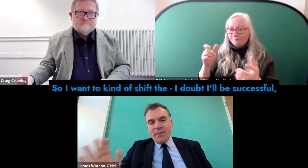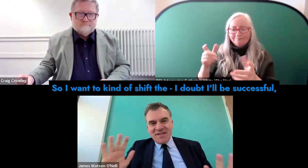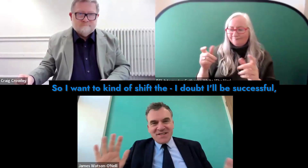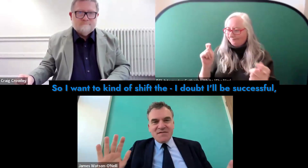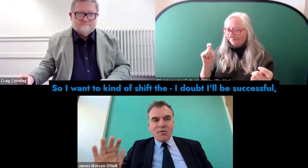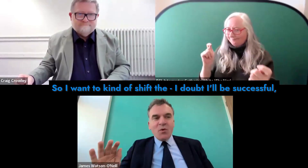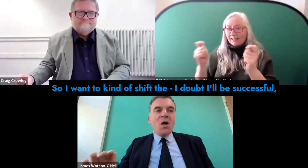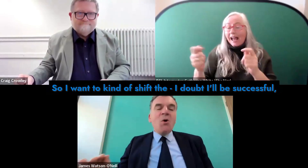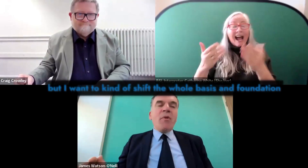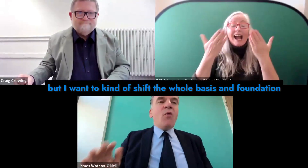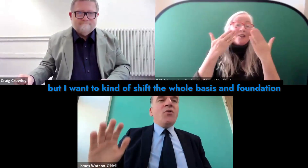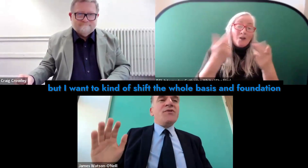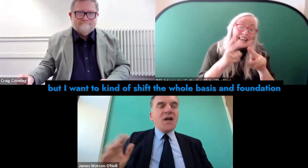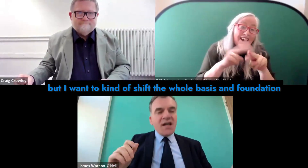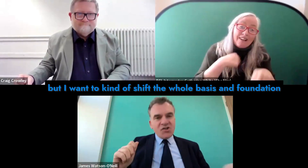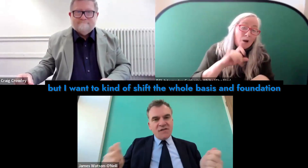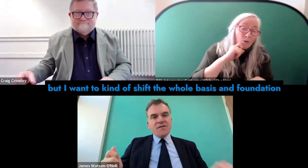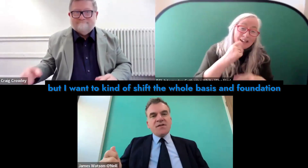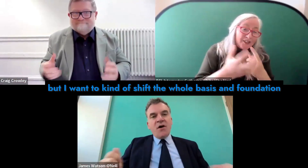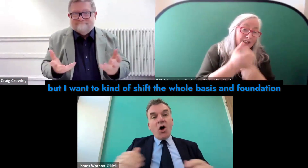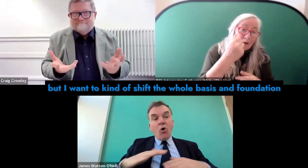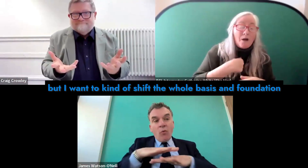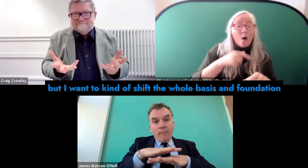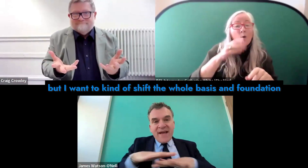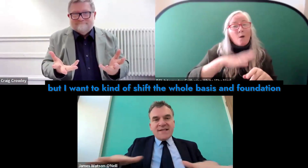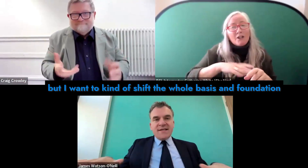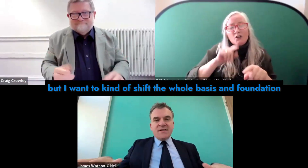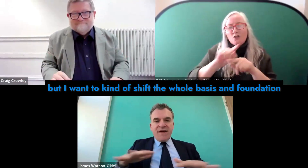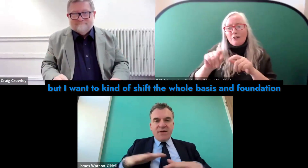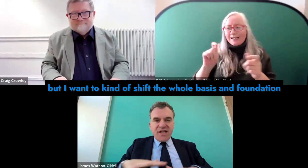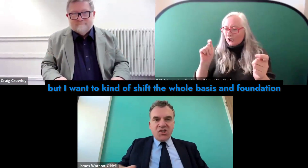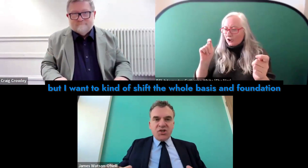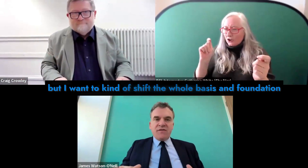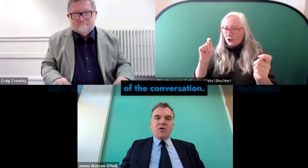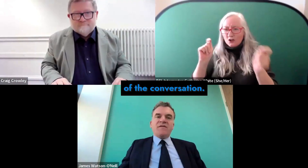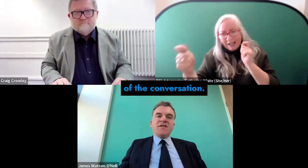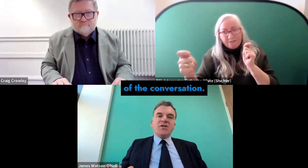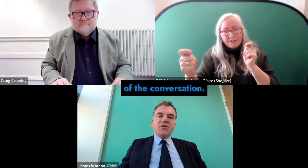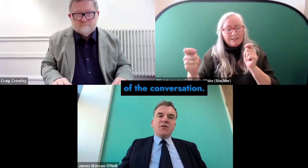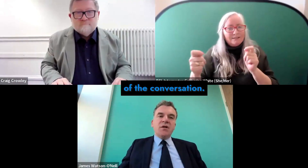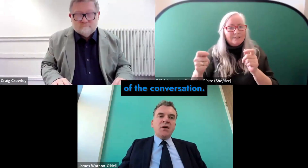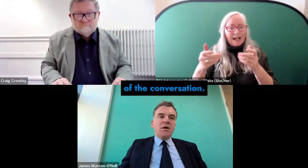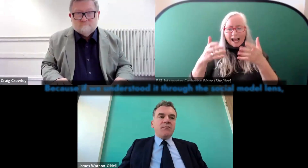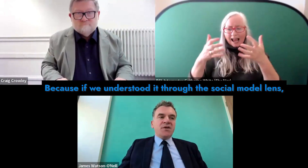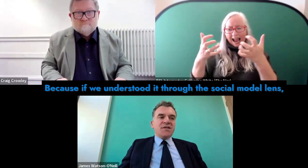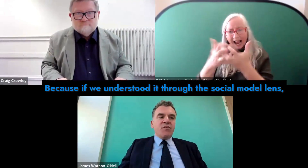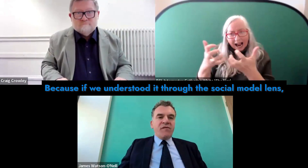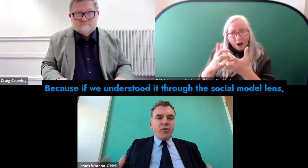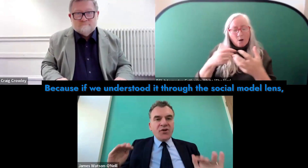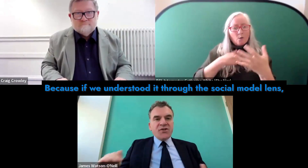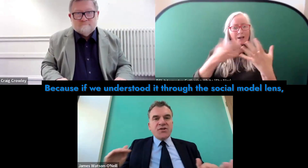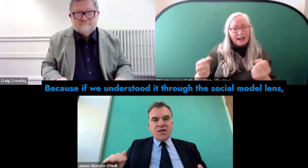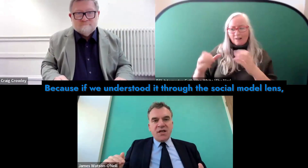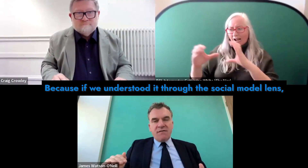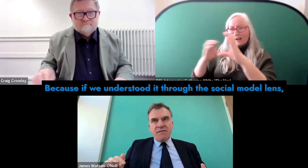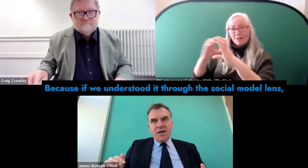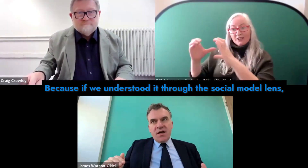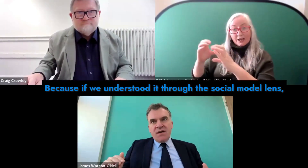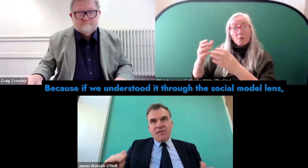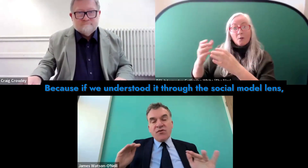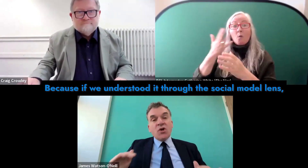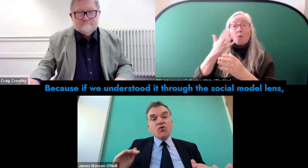I doubt I'll be successful, but I want to kind of shift the whole basis and foundation of the conversation. Because if we understood